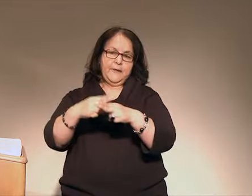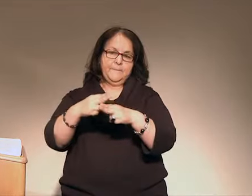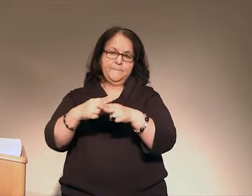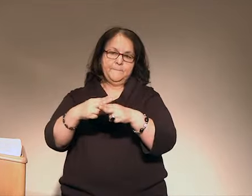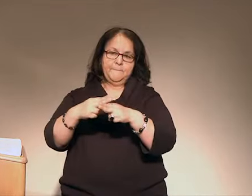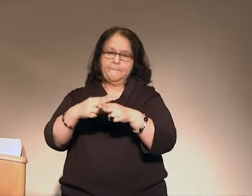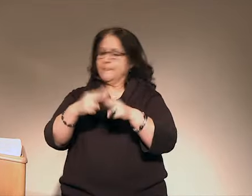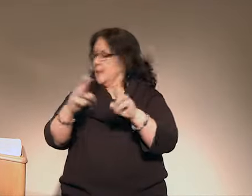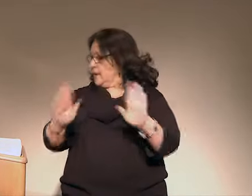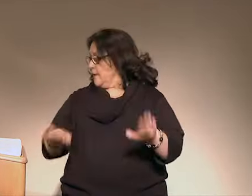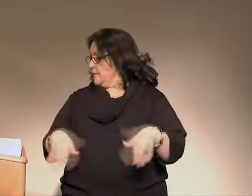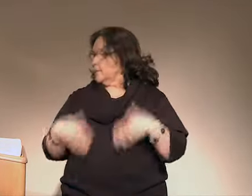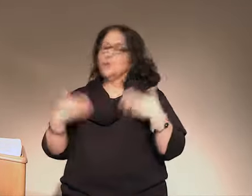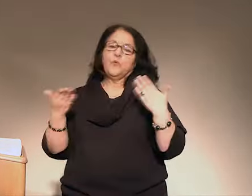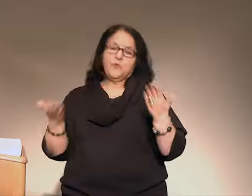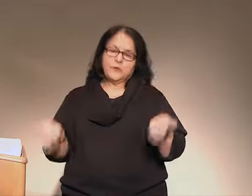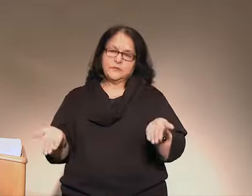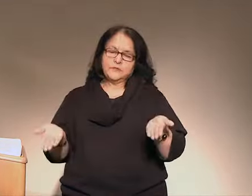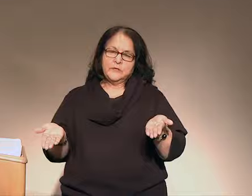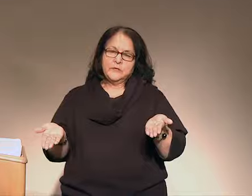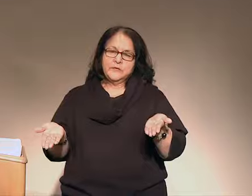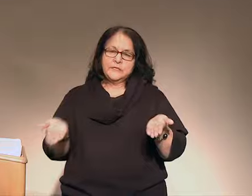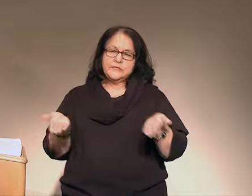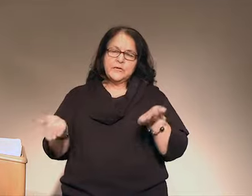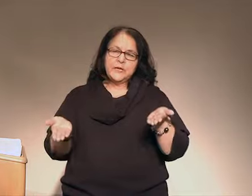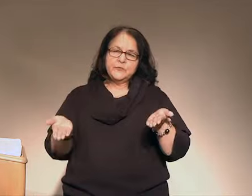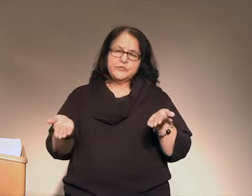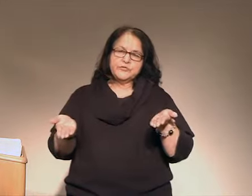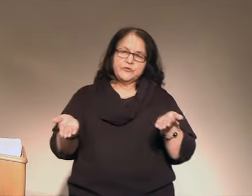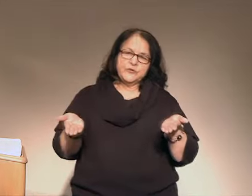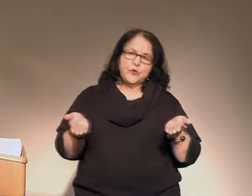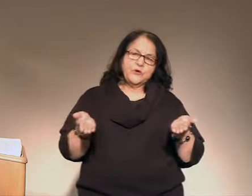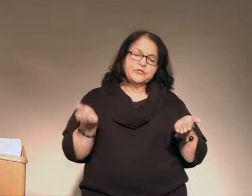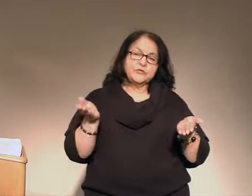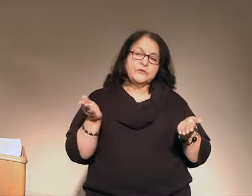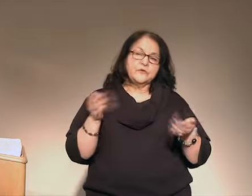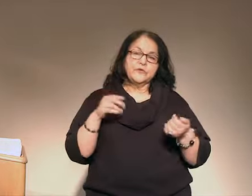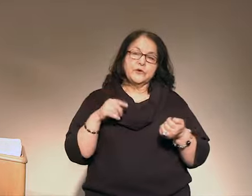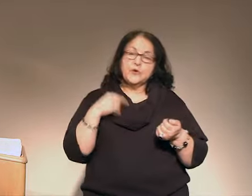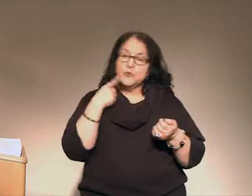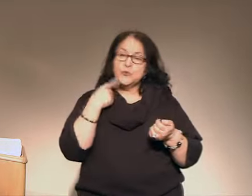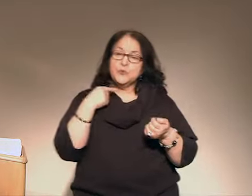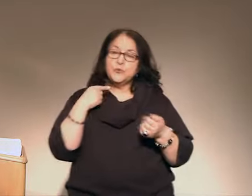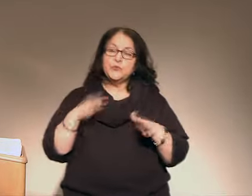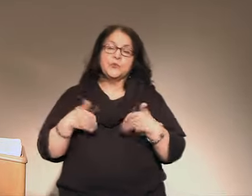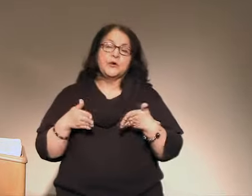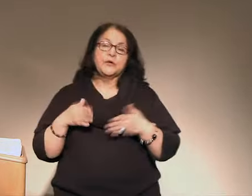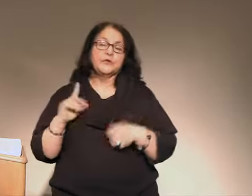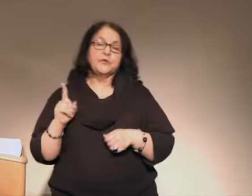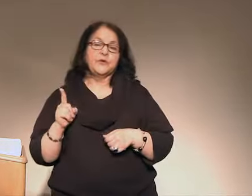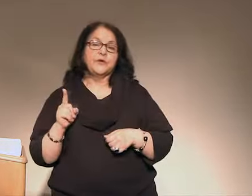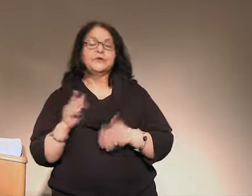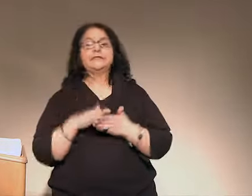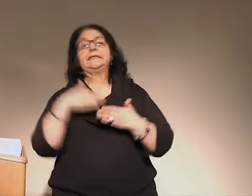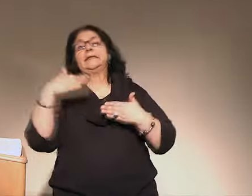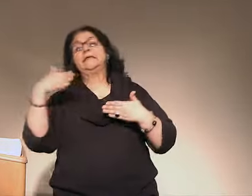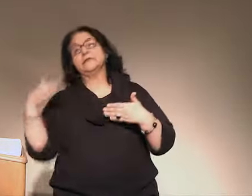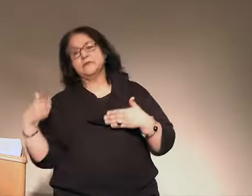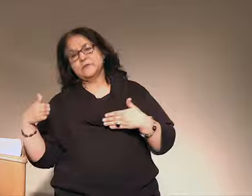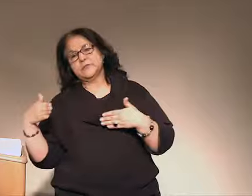name, and then what. In sign language, generally the question of the who, the what, or the where is at the end of the